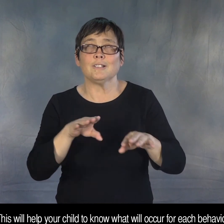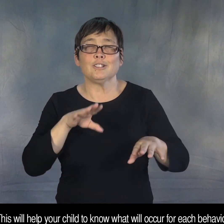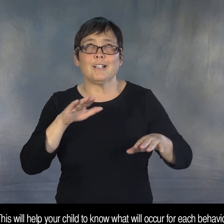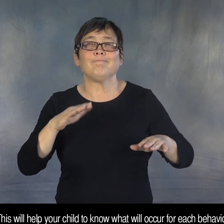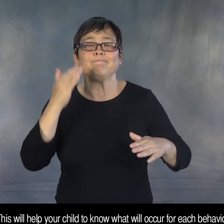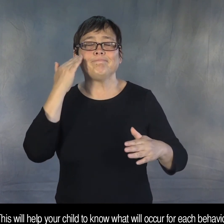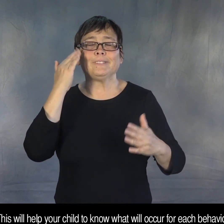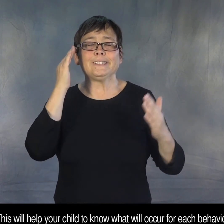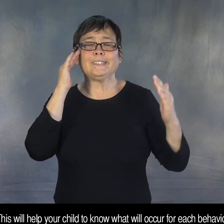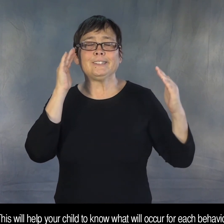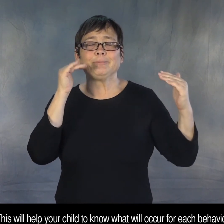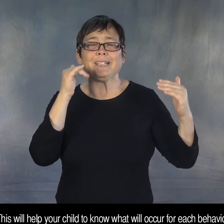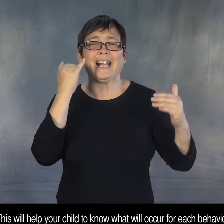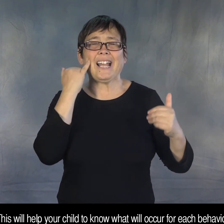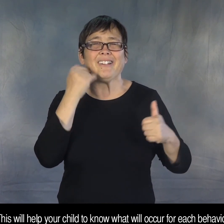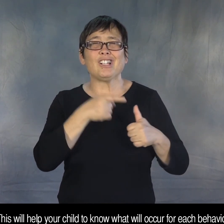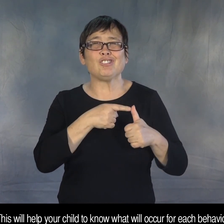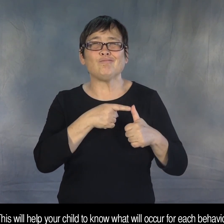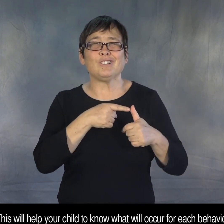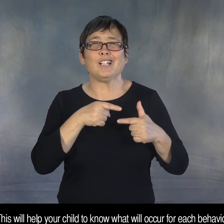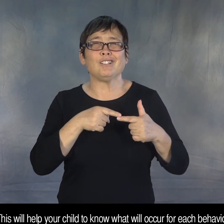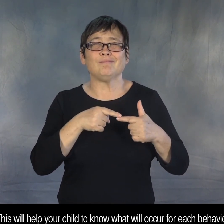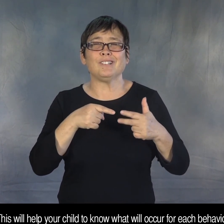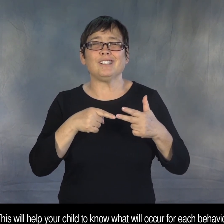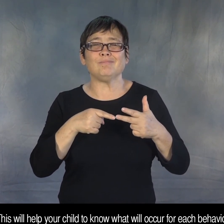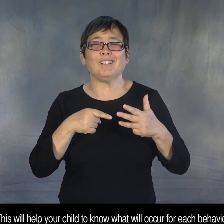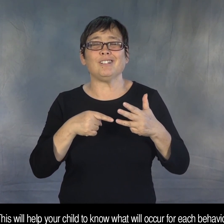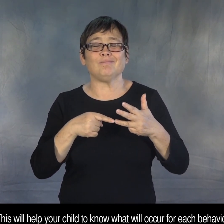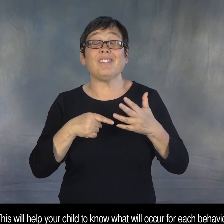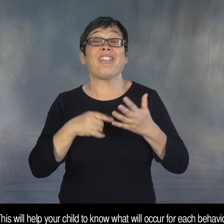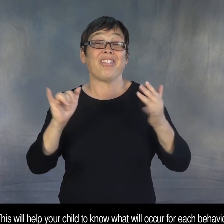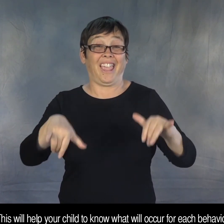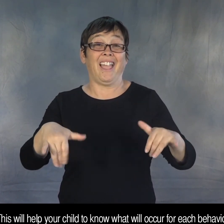This will help your child to know what will occur for each behavior.